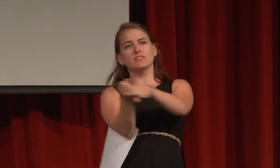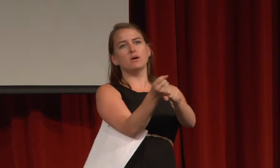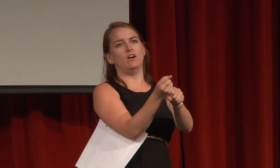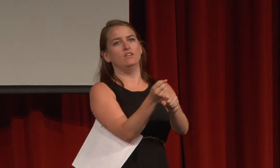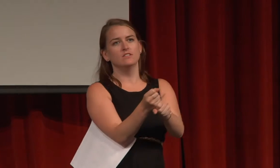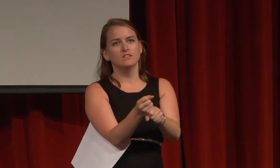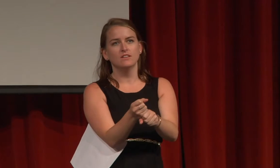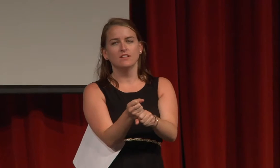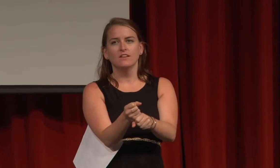the ball.